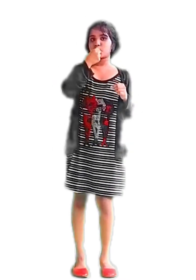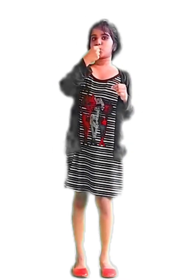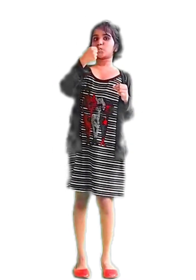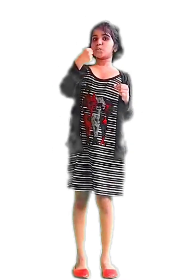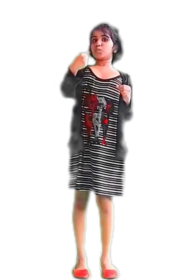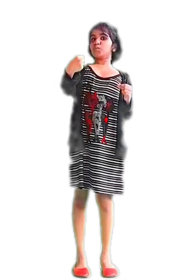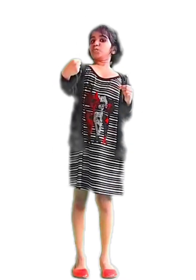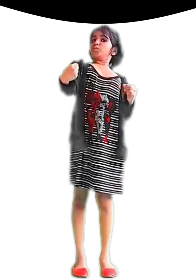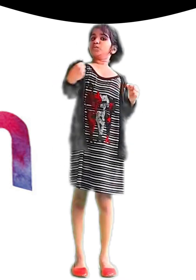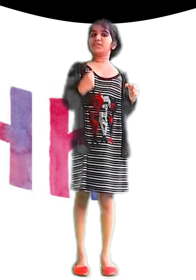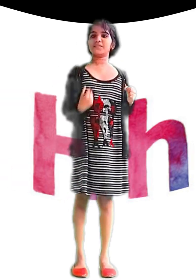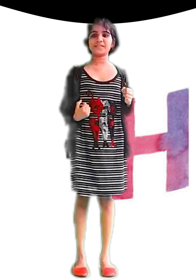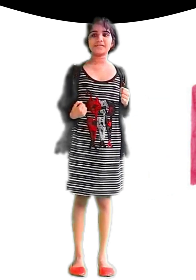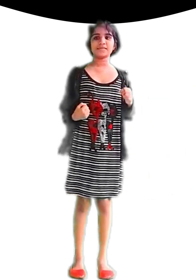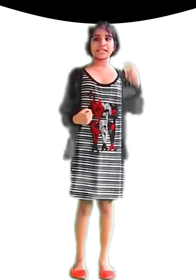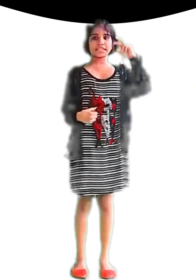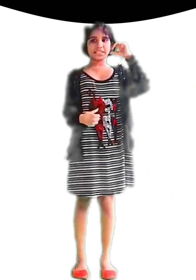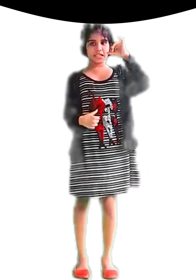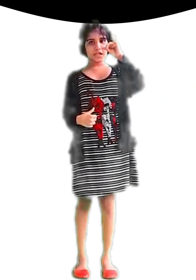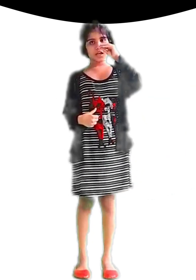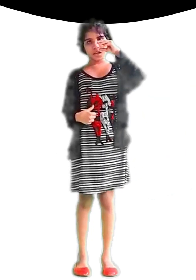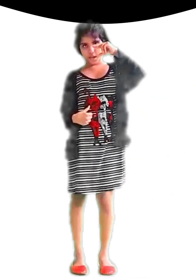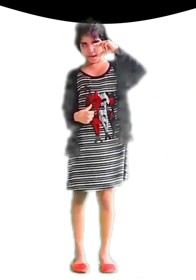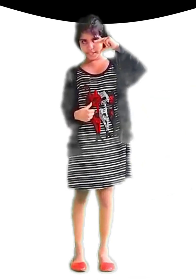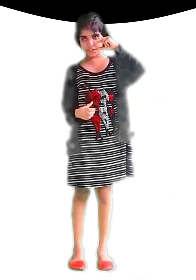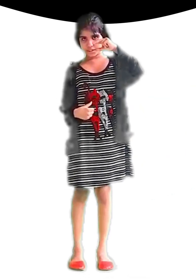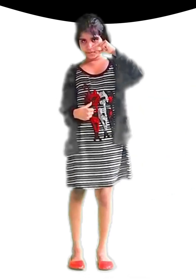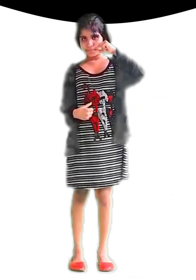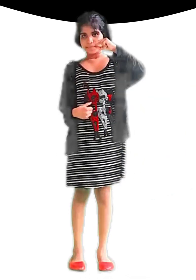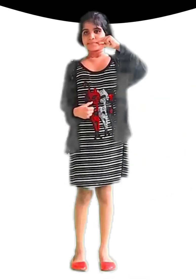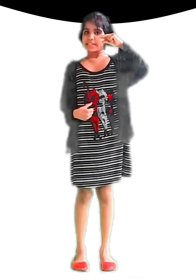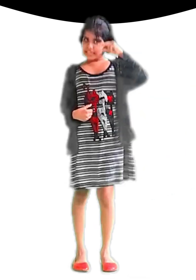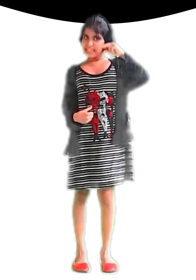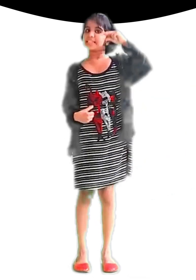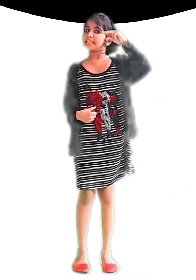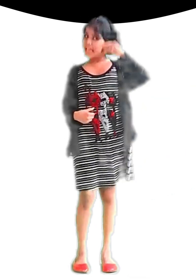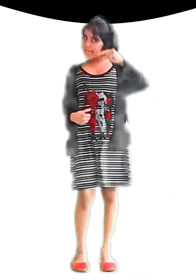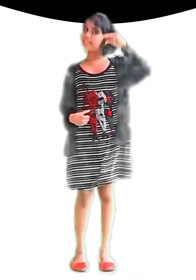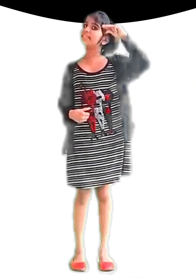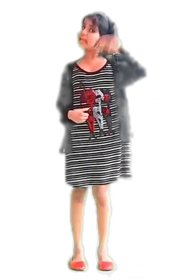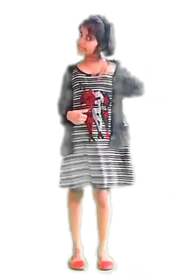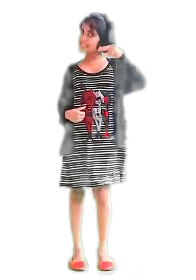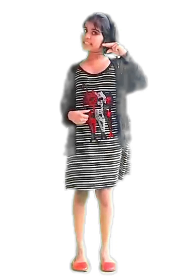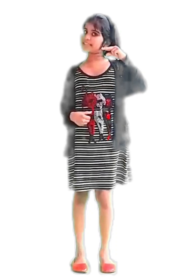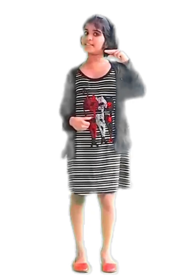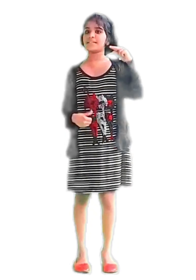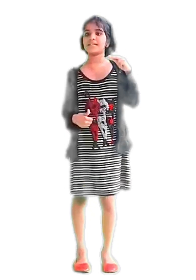gum. H, H, this is the letter H.